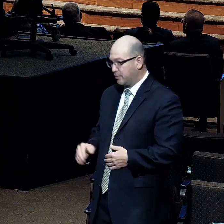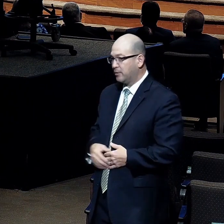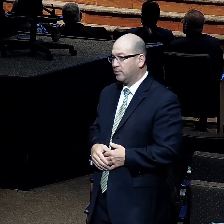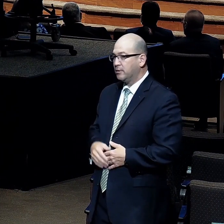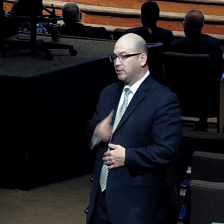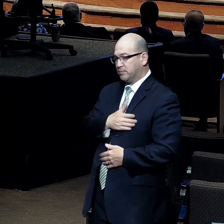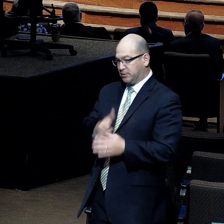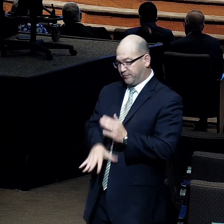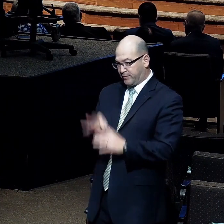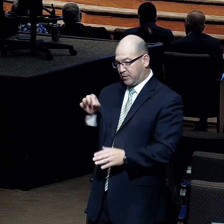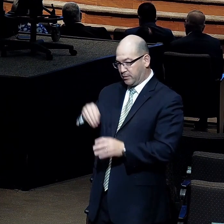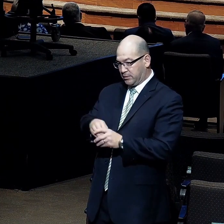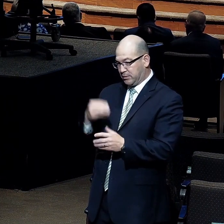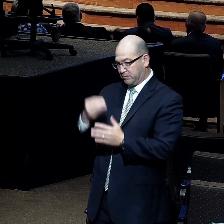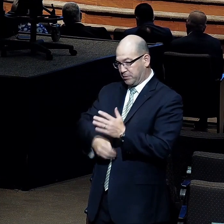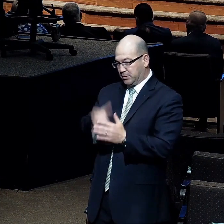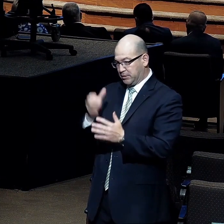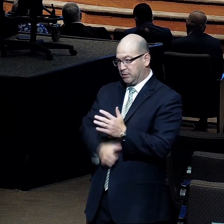Matthew,